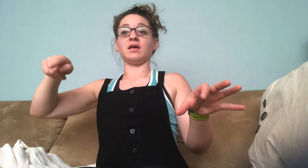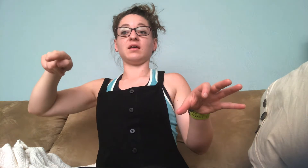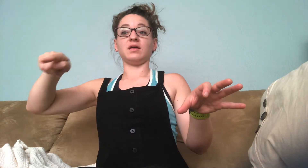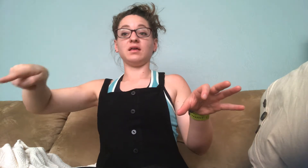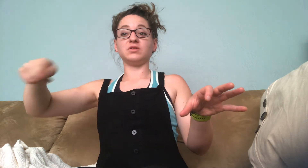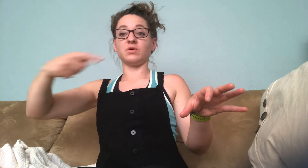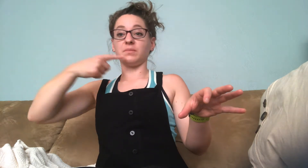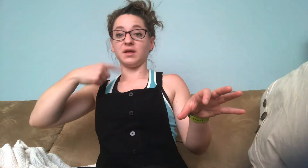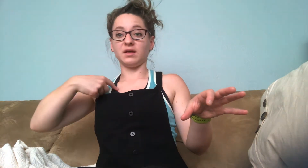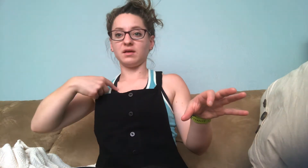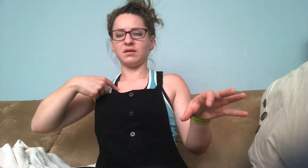then he told me,